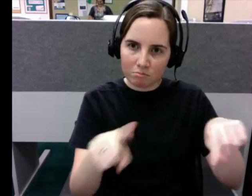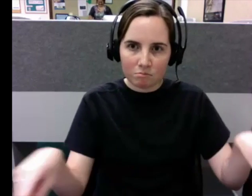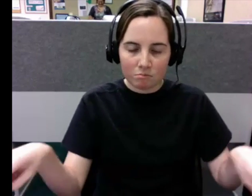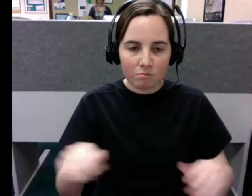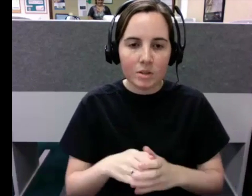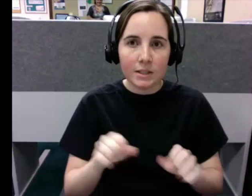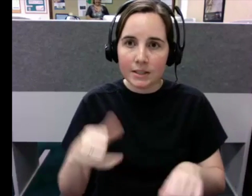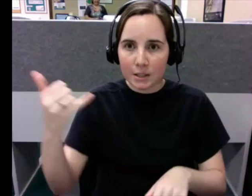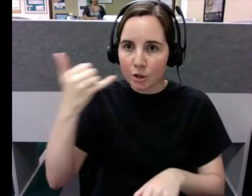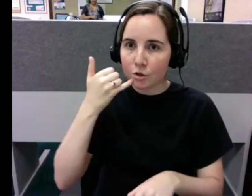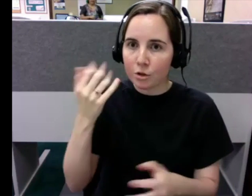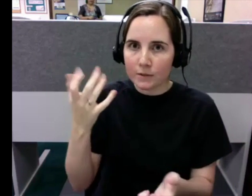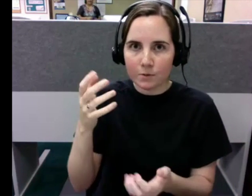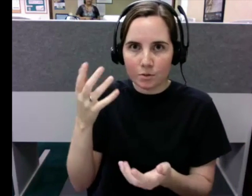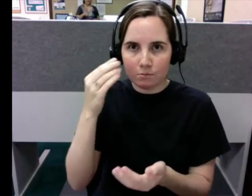state.